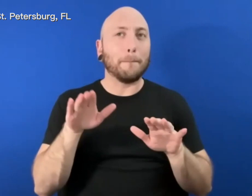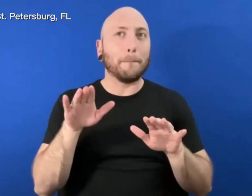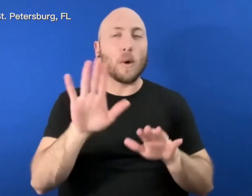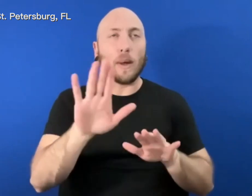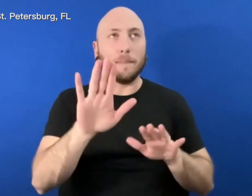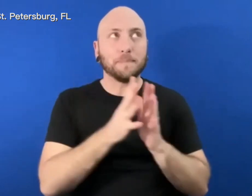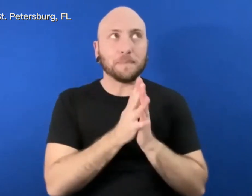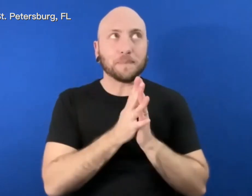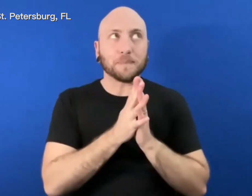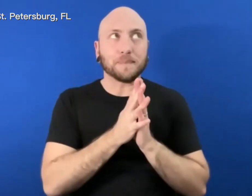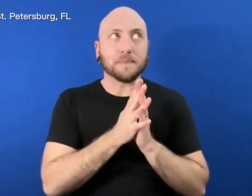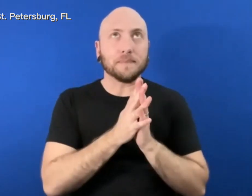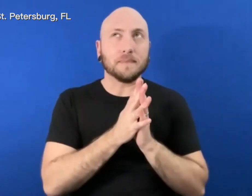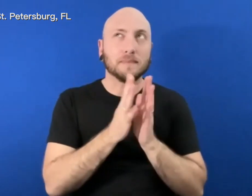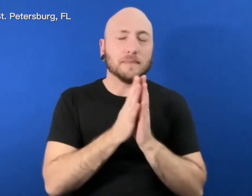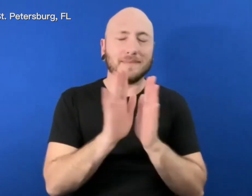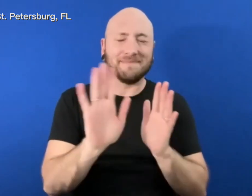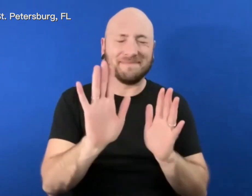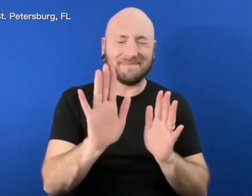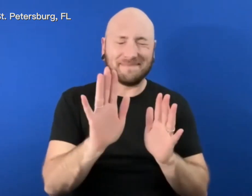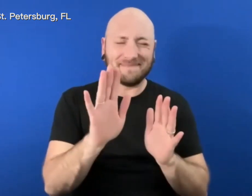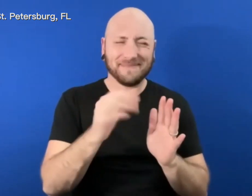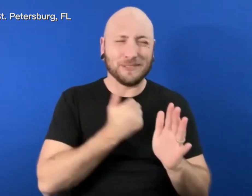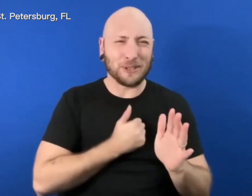was like, I'm sorry, I'm going to back up some more. When I was like